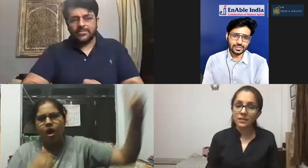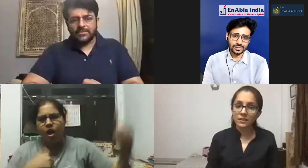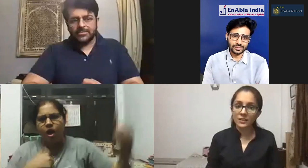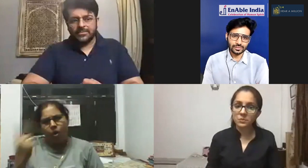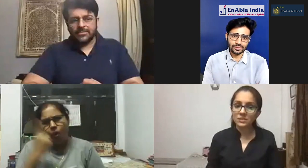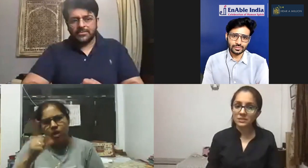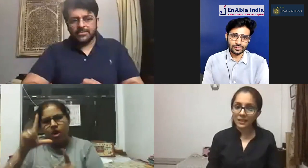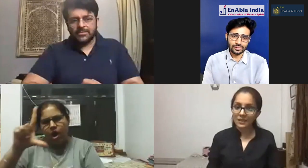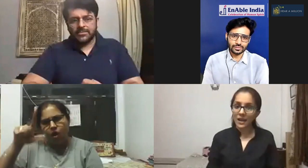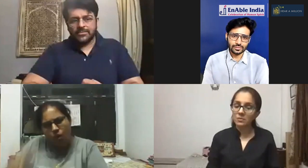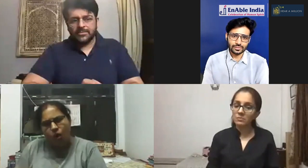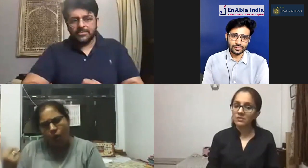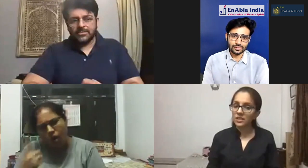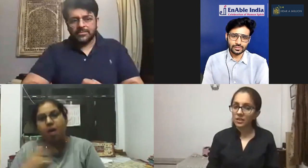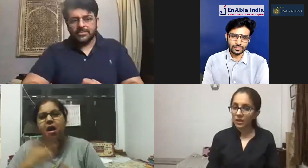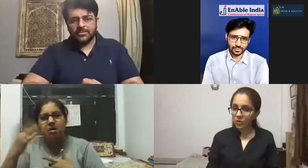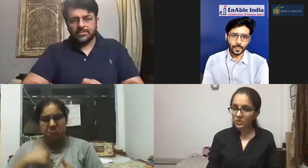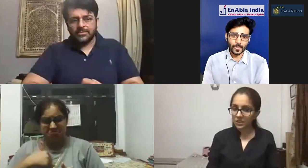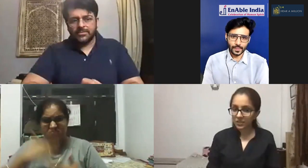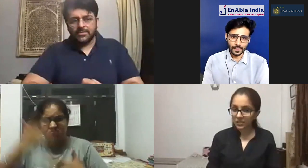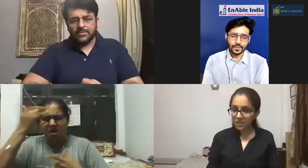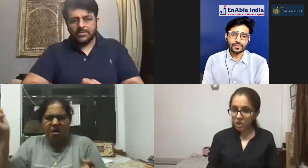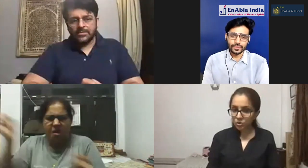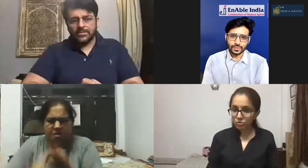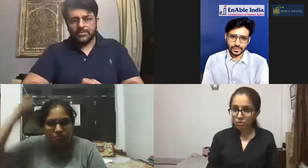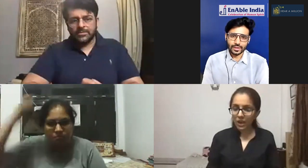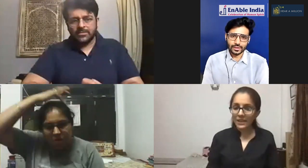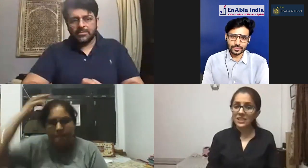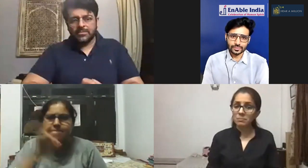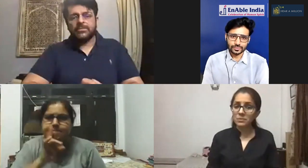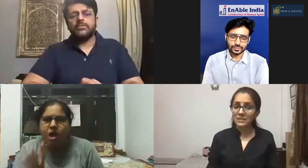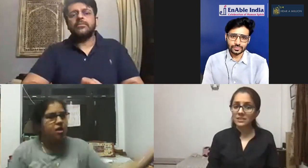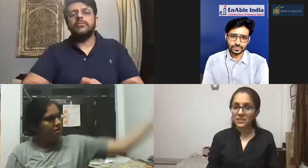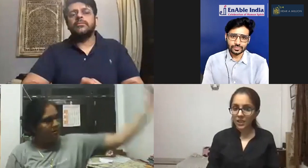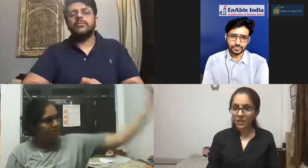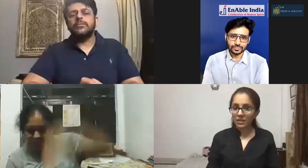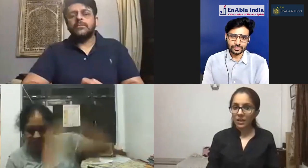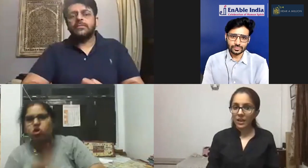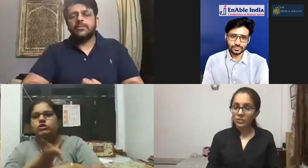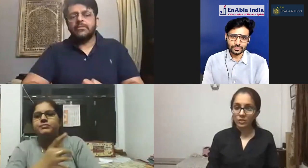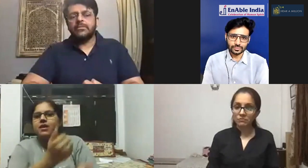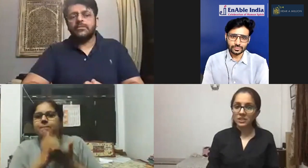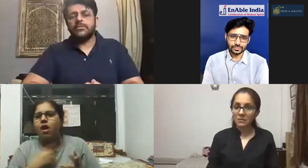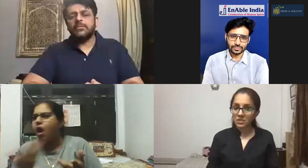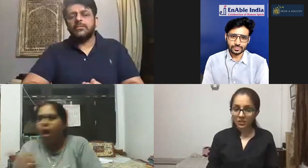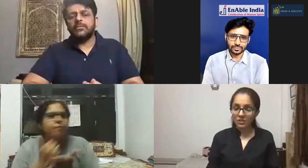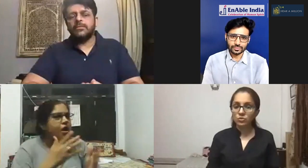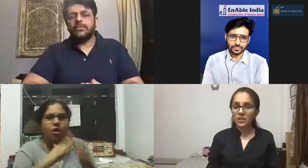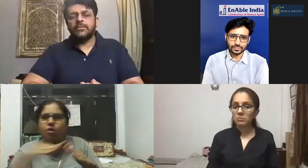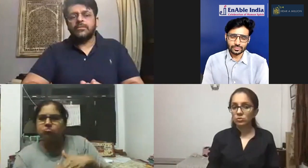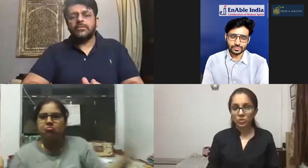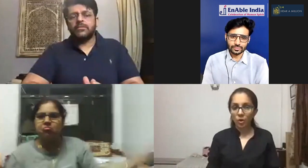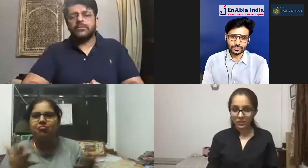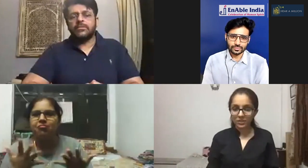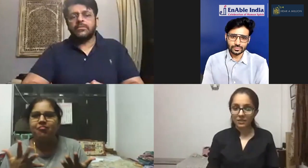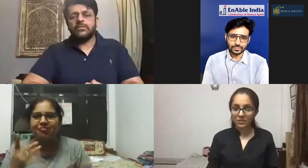traveling, Delhi. yes. Husband is in Delhi. I am living alone here. So Yeah. I keep getting sick. And if he comes here to take